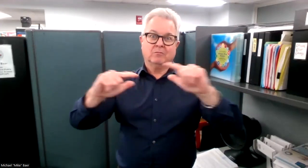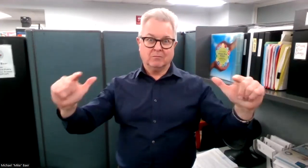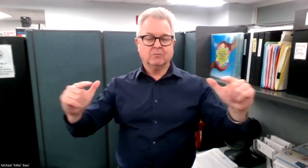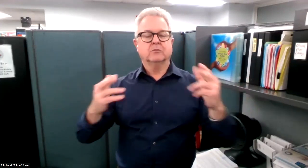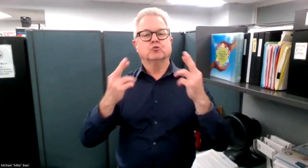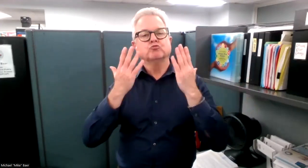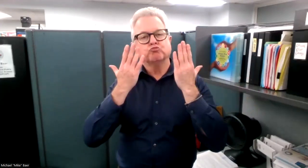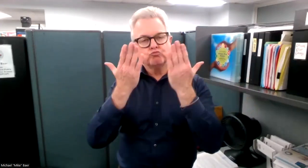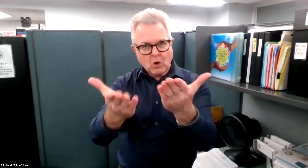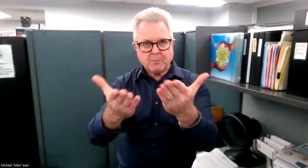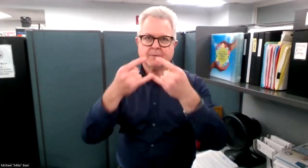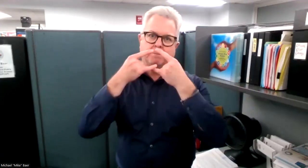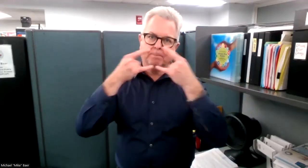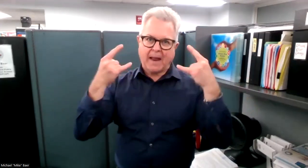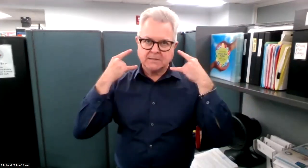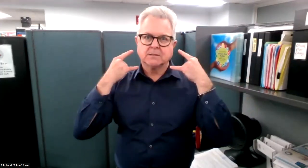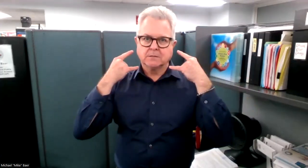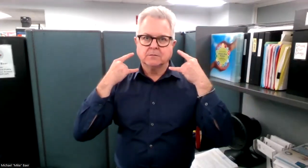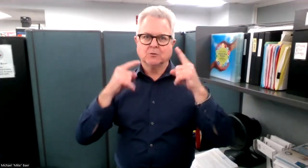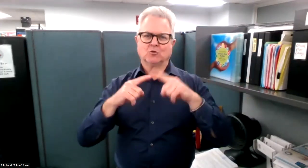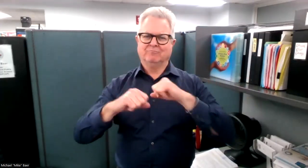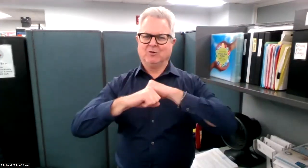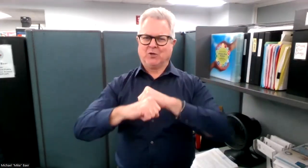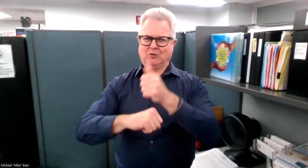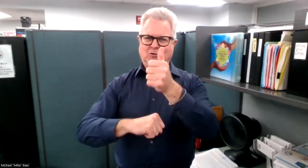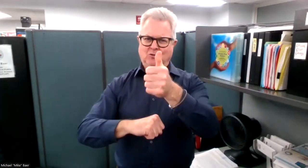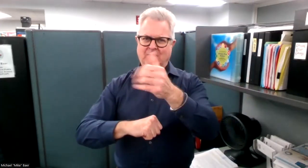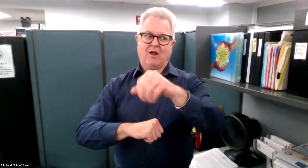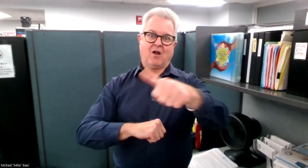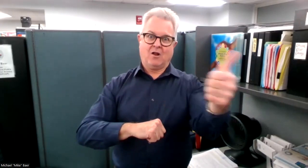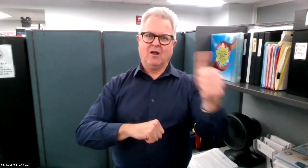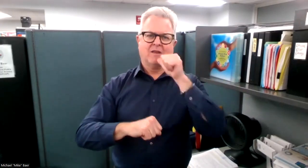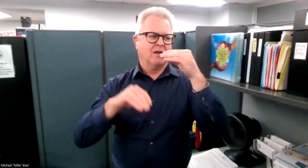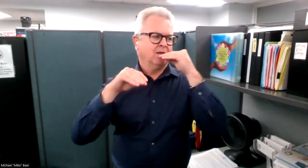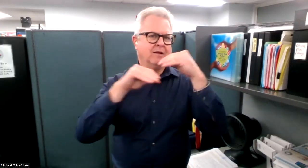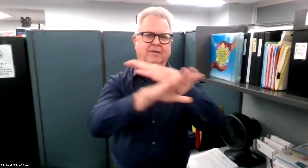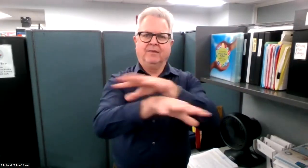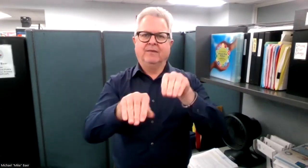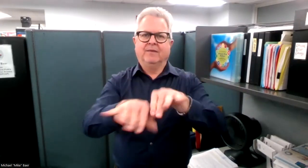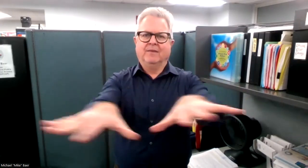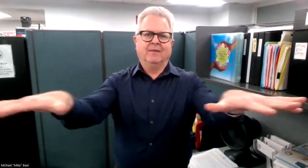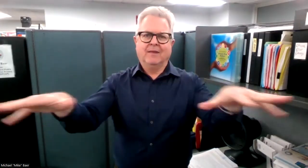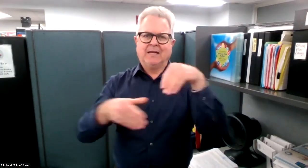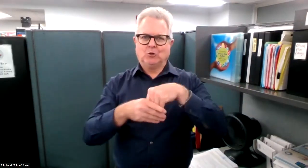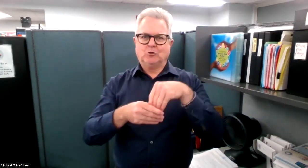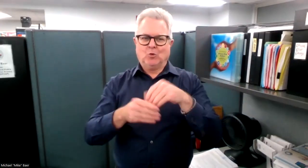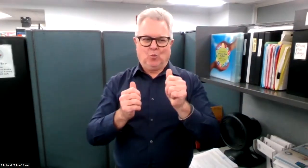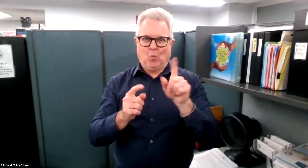sports arena, theater, and so forth, it is strongly recommended that you wear a mask to protect yourselves and to protect